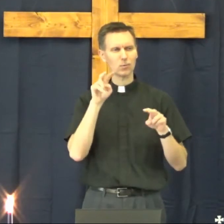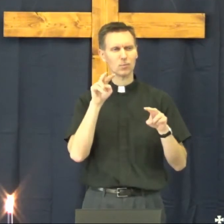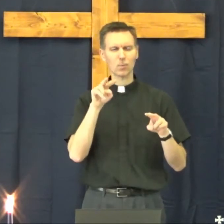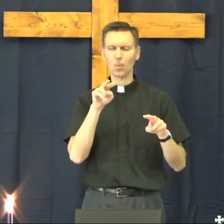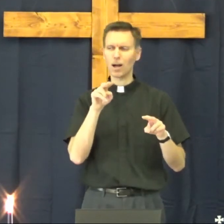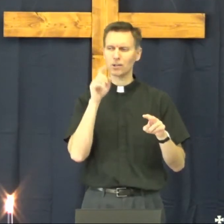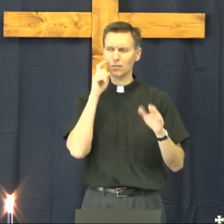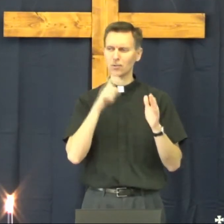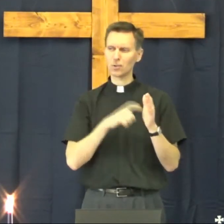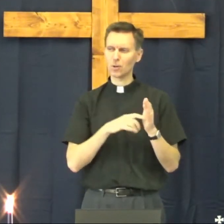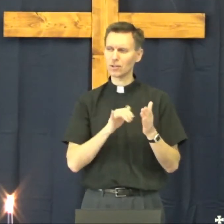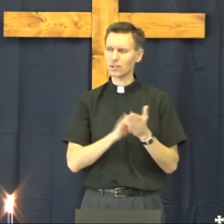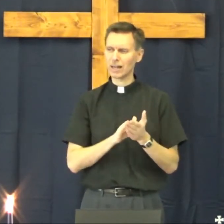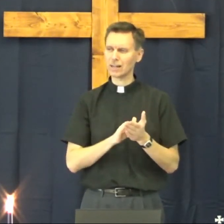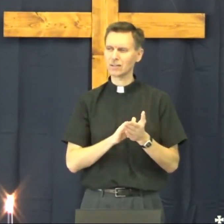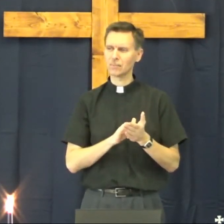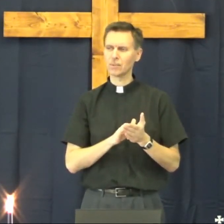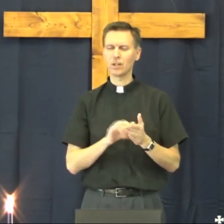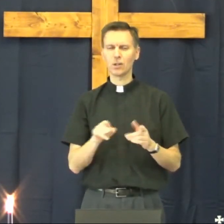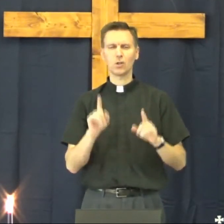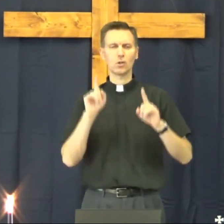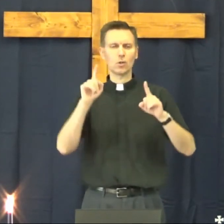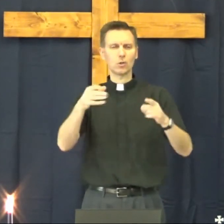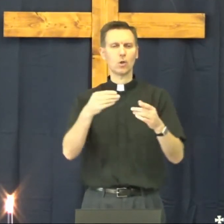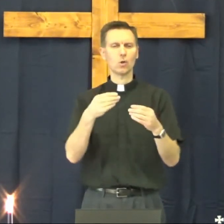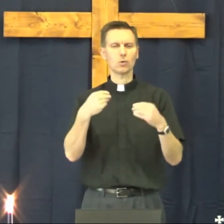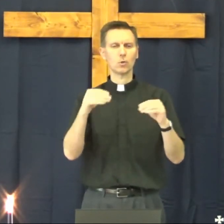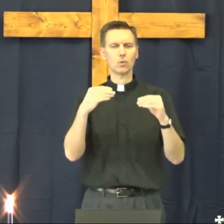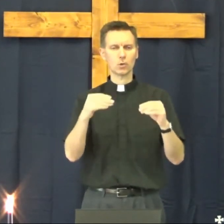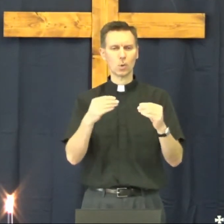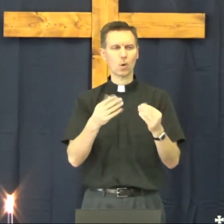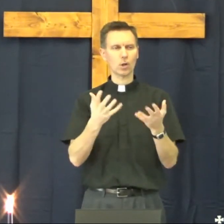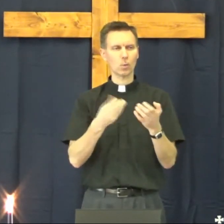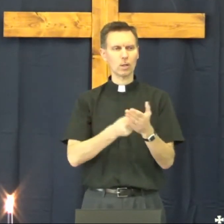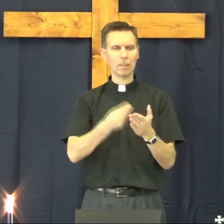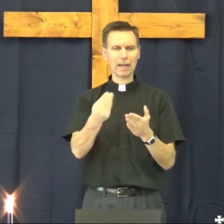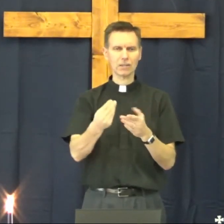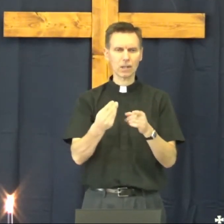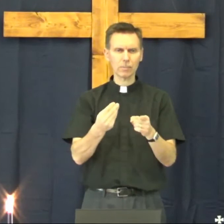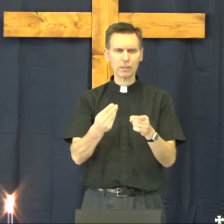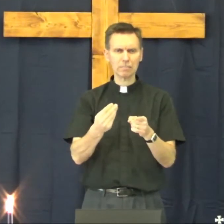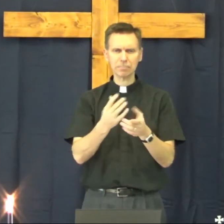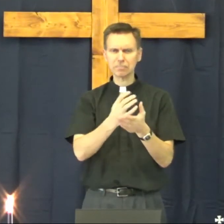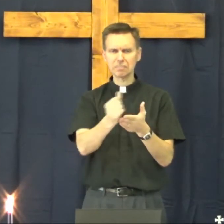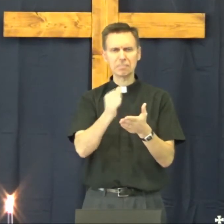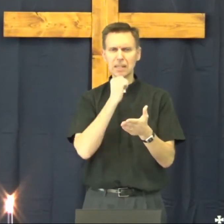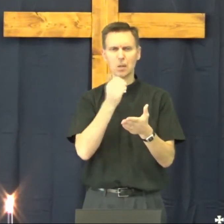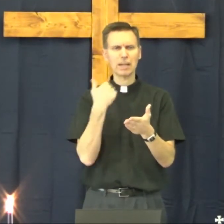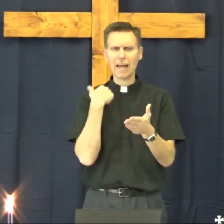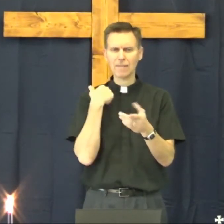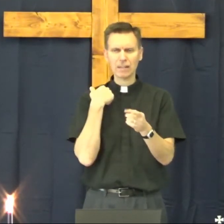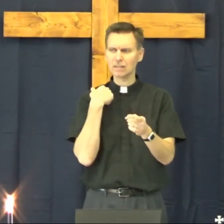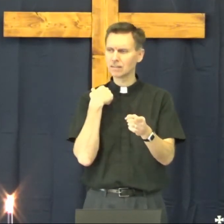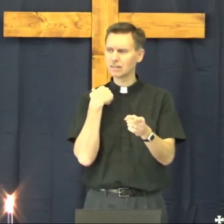been watching, if you noticed that. You go to a store, you want to buy something, you don't have it.